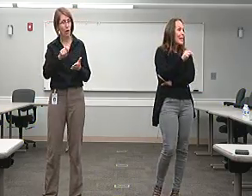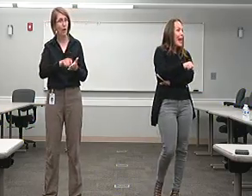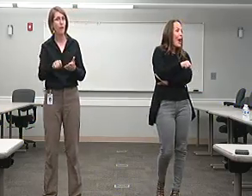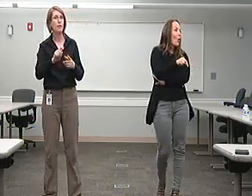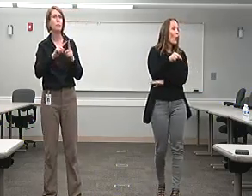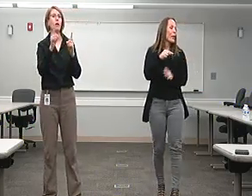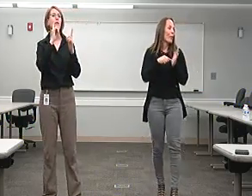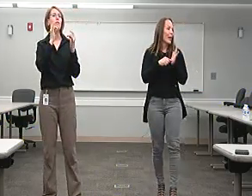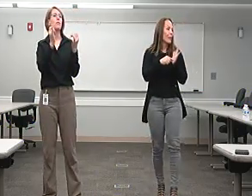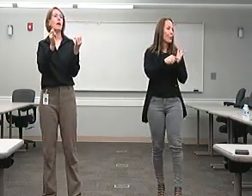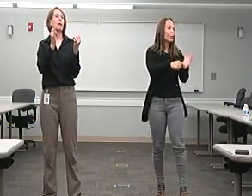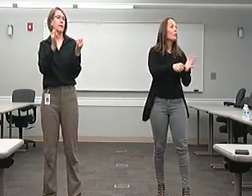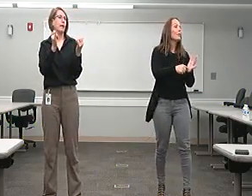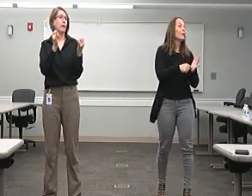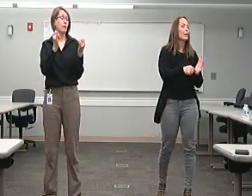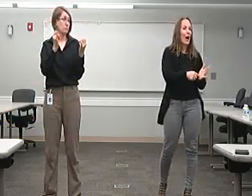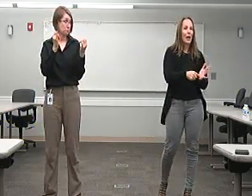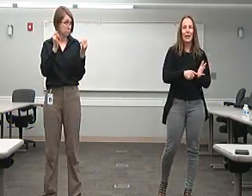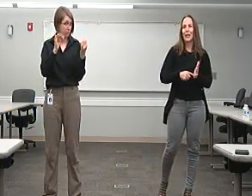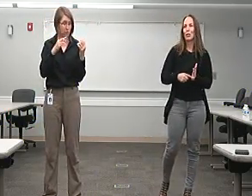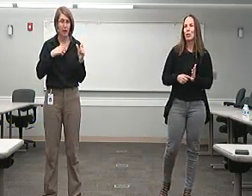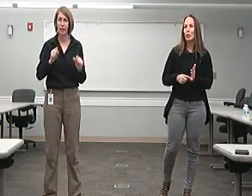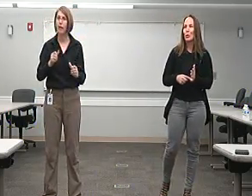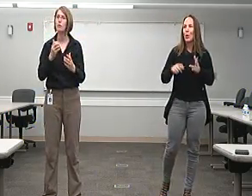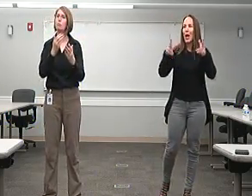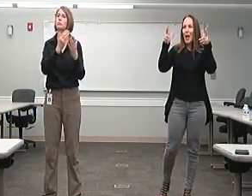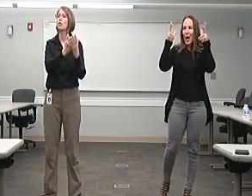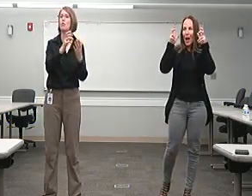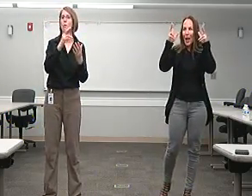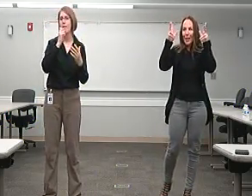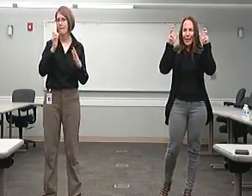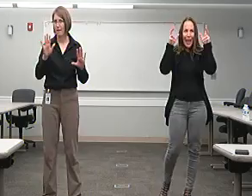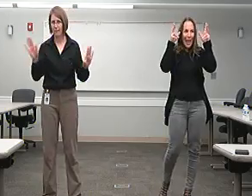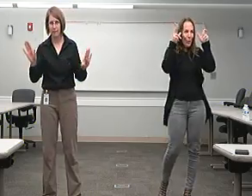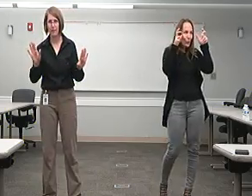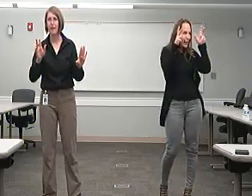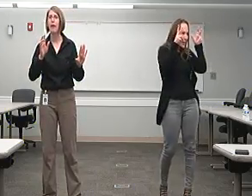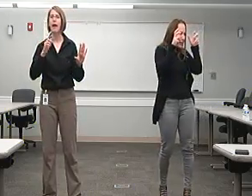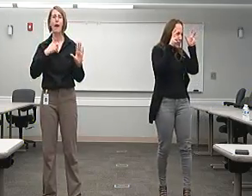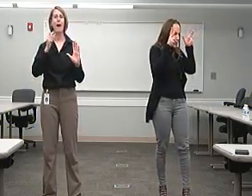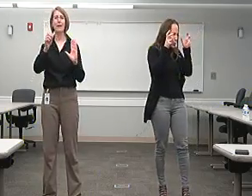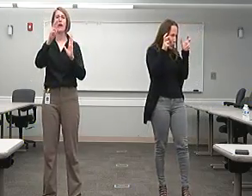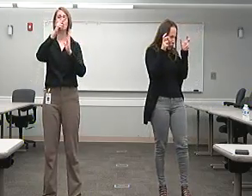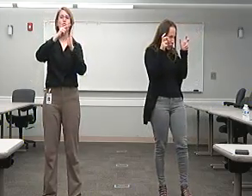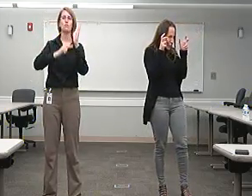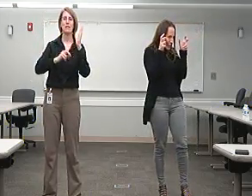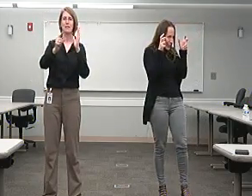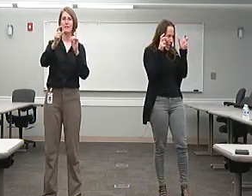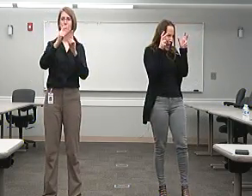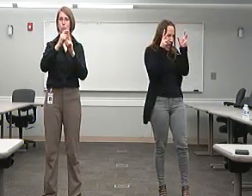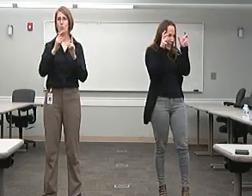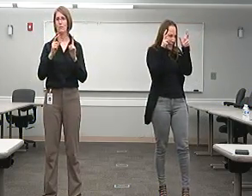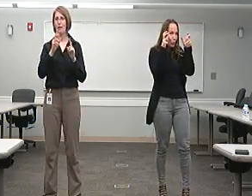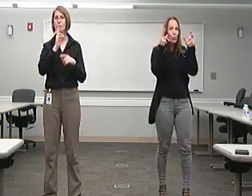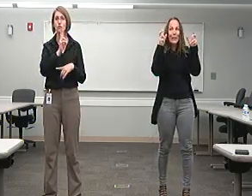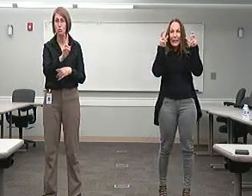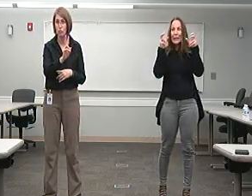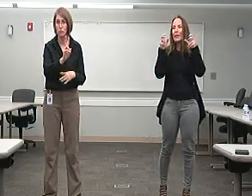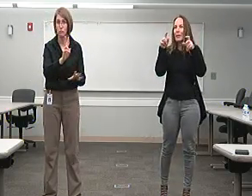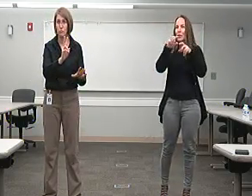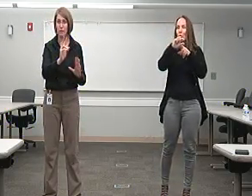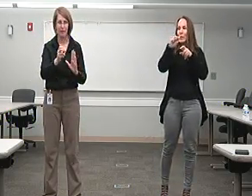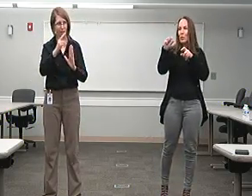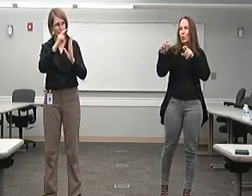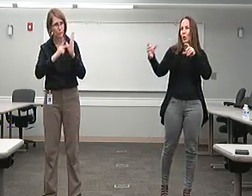can prove it or not at age 2, I can read these words. I can read. There's a written word